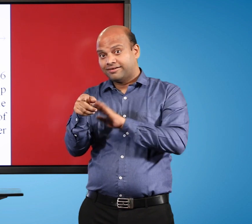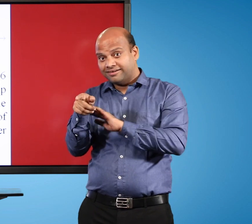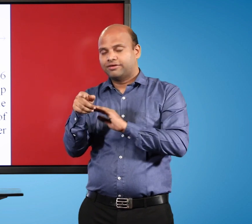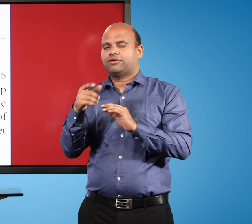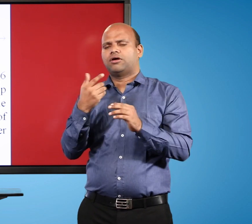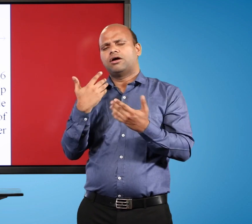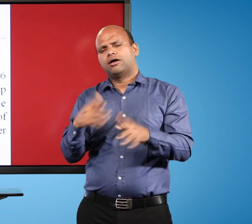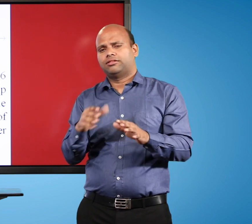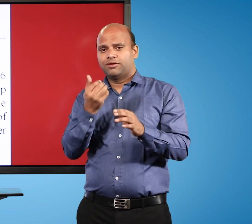numbers,